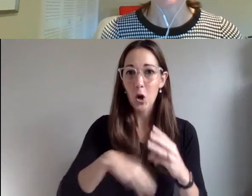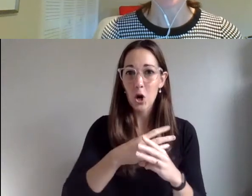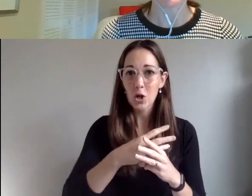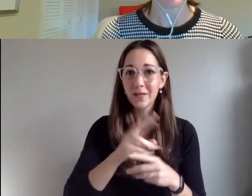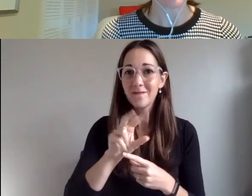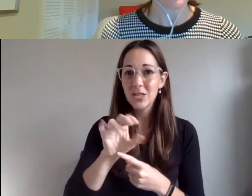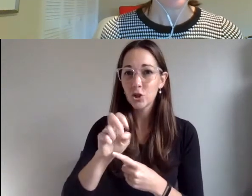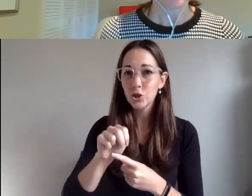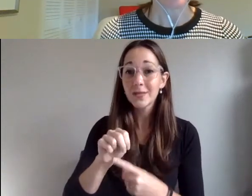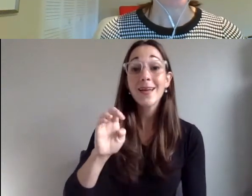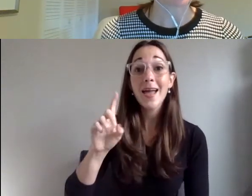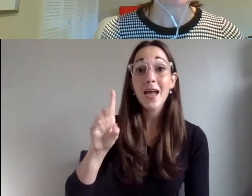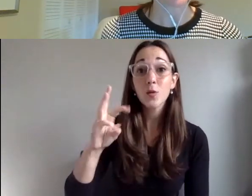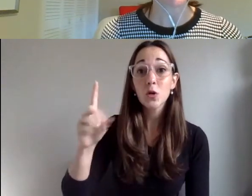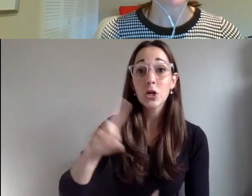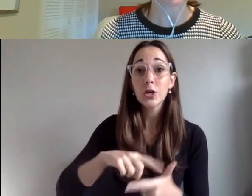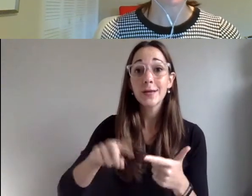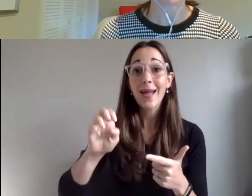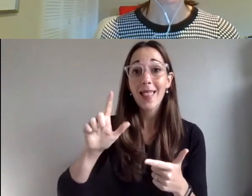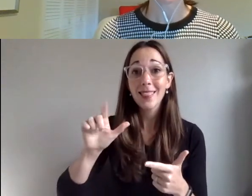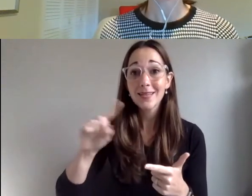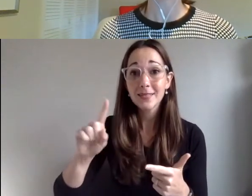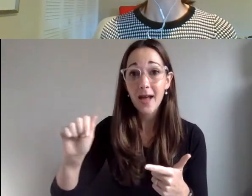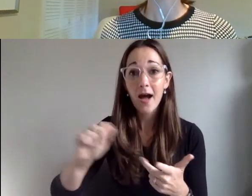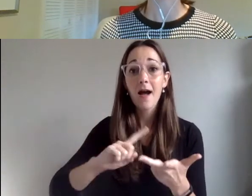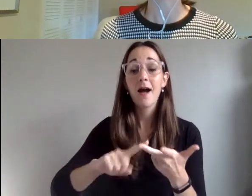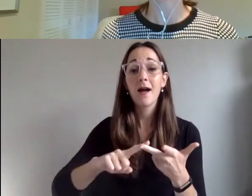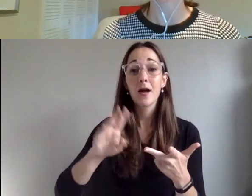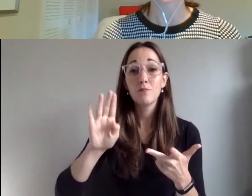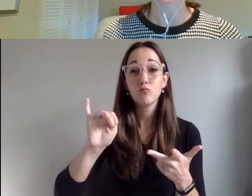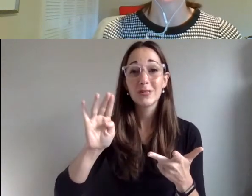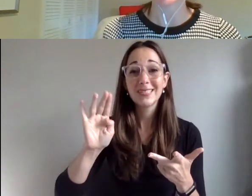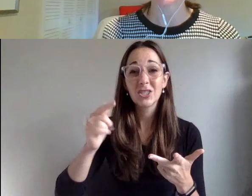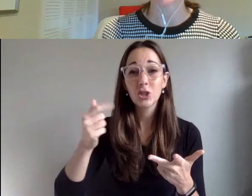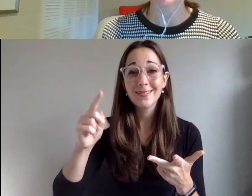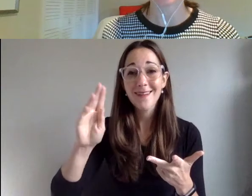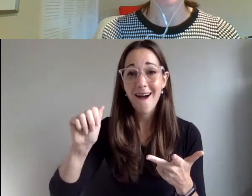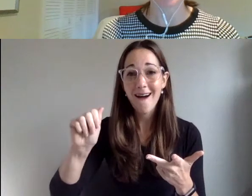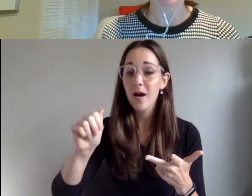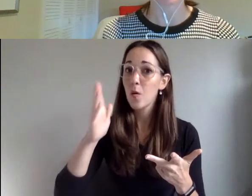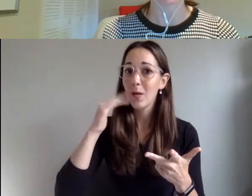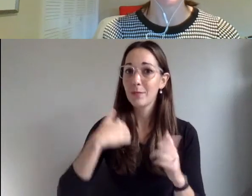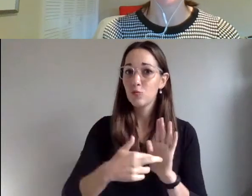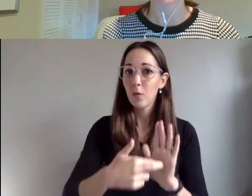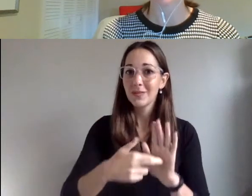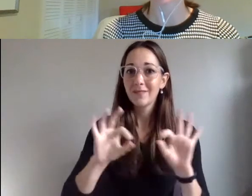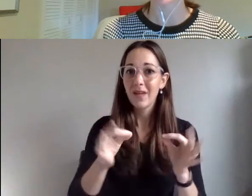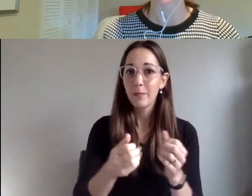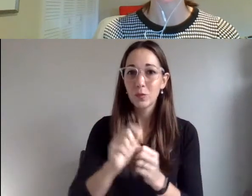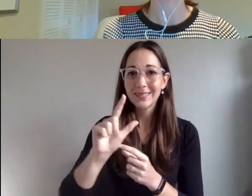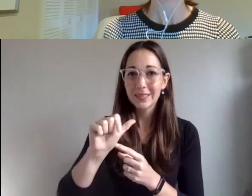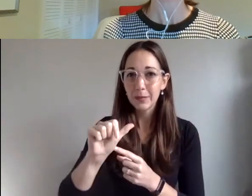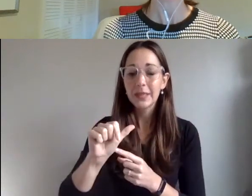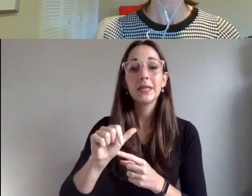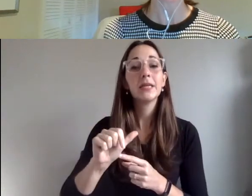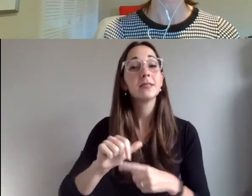Alisa, and Brisida, who will be presenting their work with families of children with disabilities in remote and rural areas of